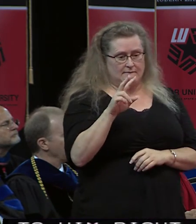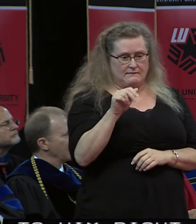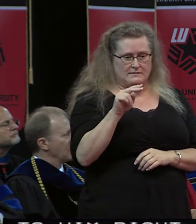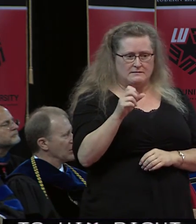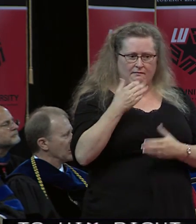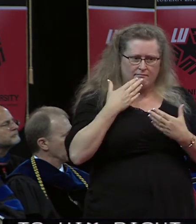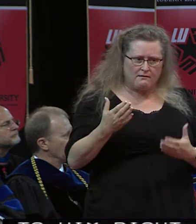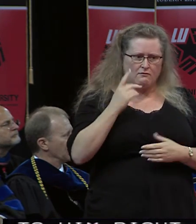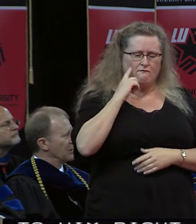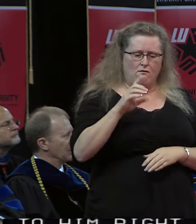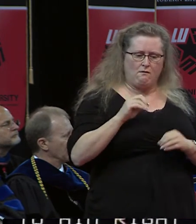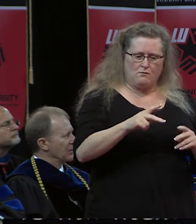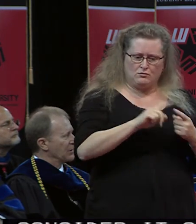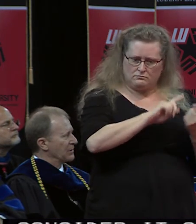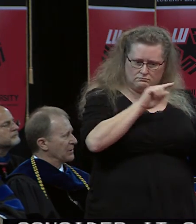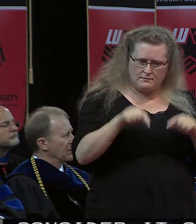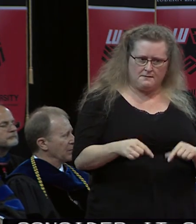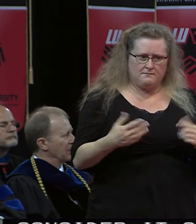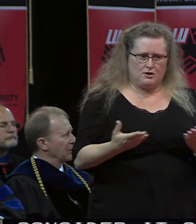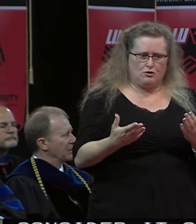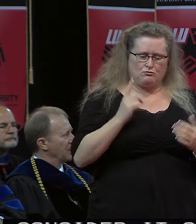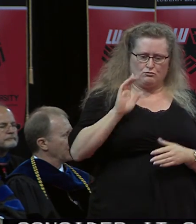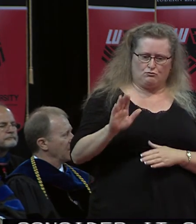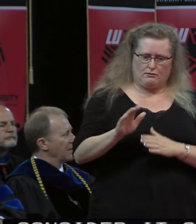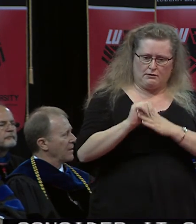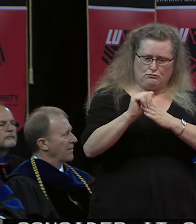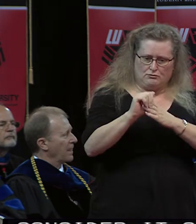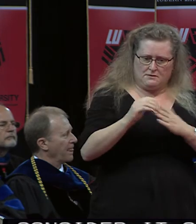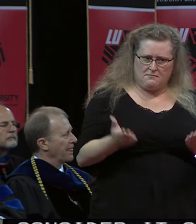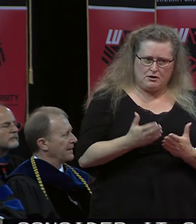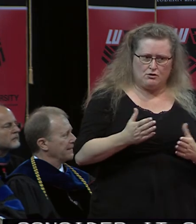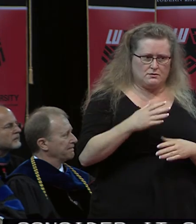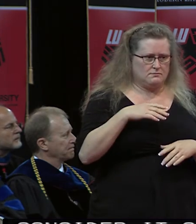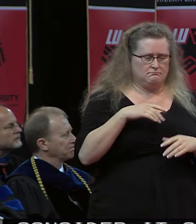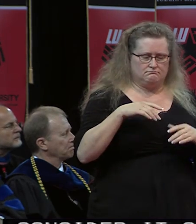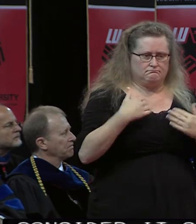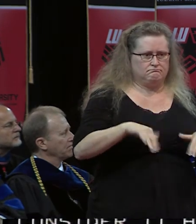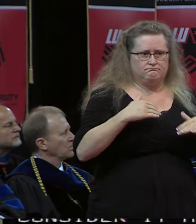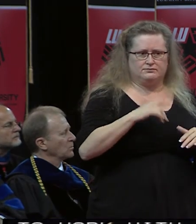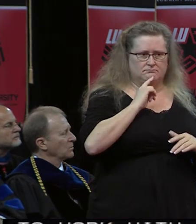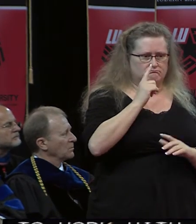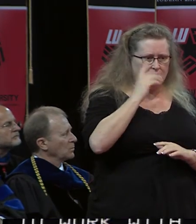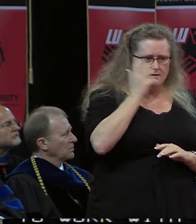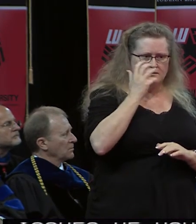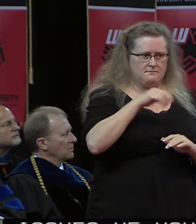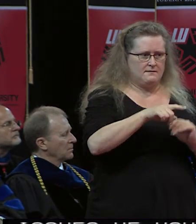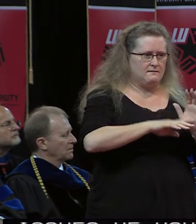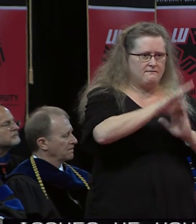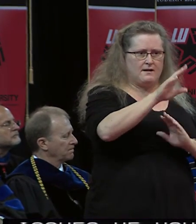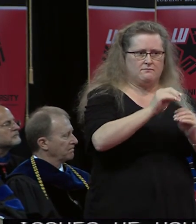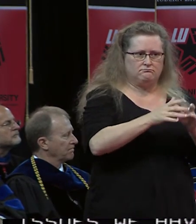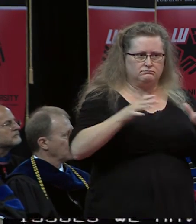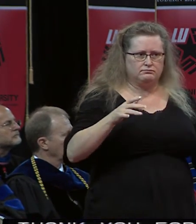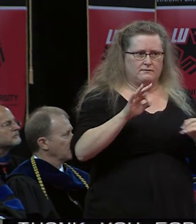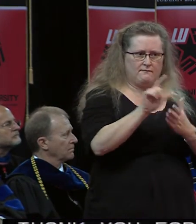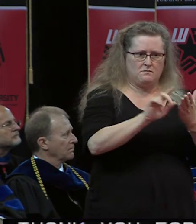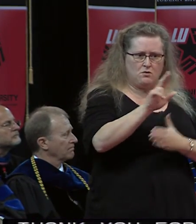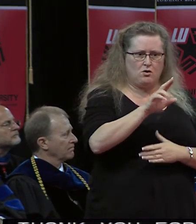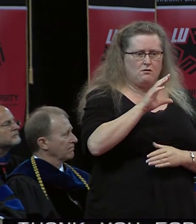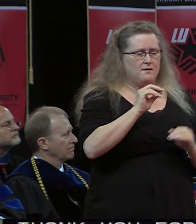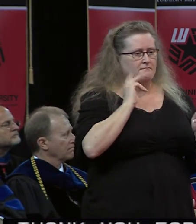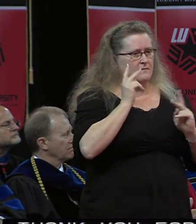the opportunity to be here. Your leadership has been enormous in the development of Lamar University. Members of the